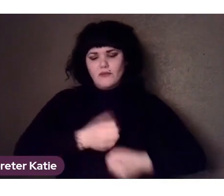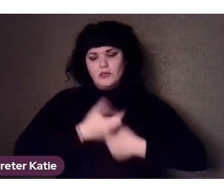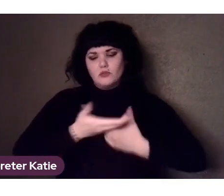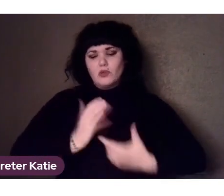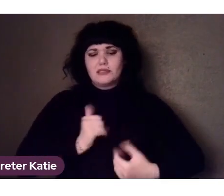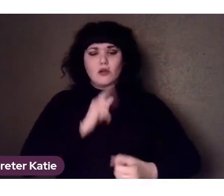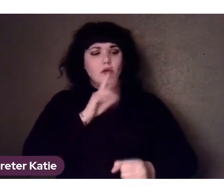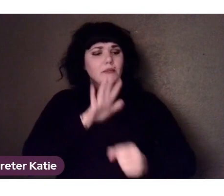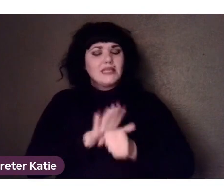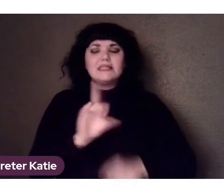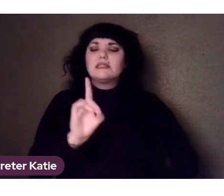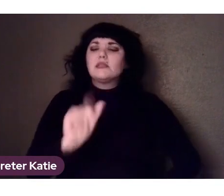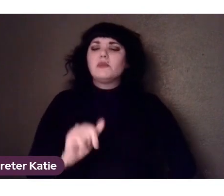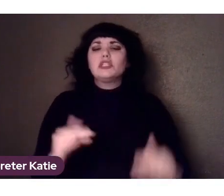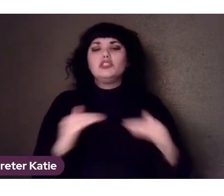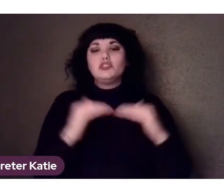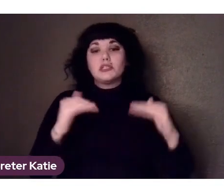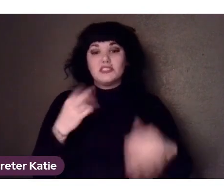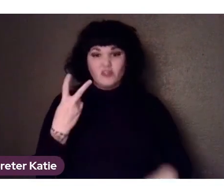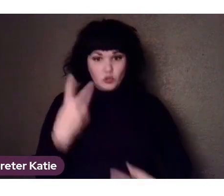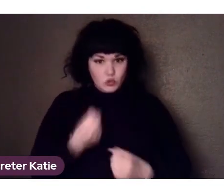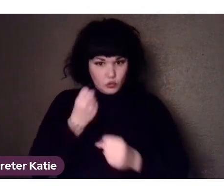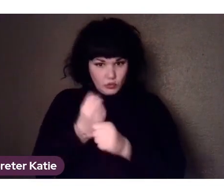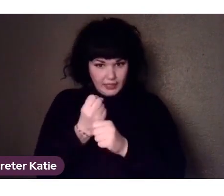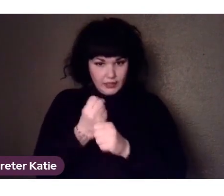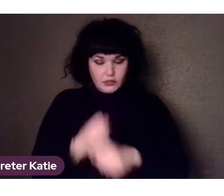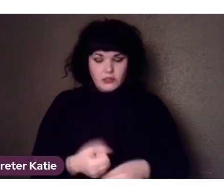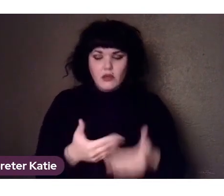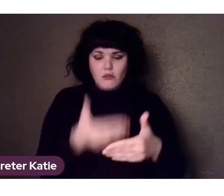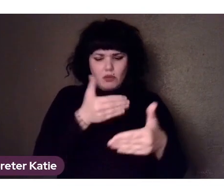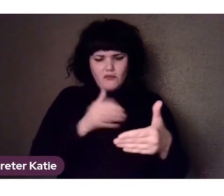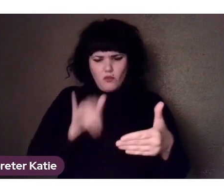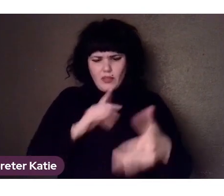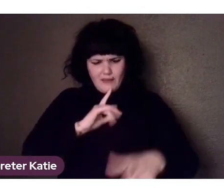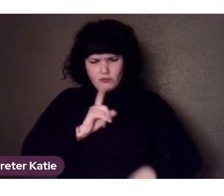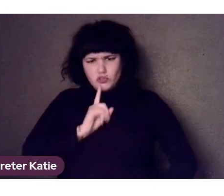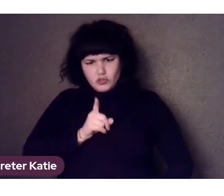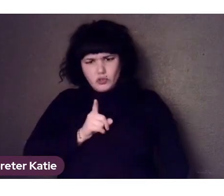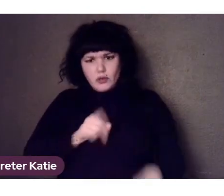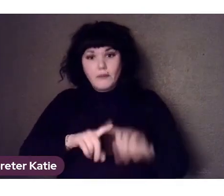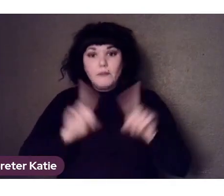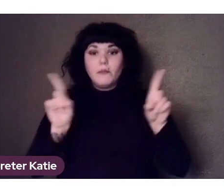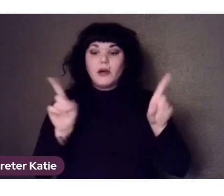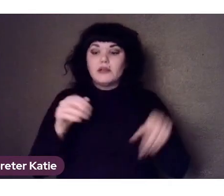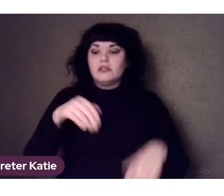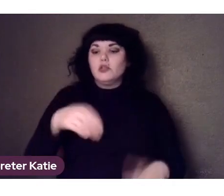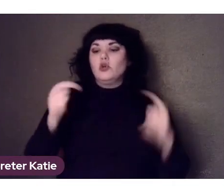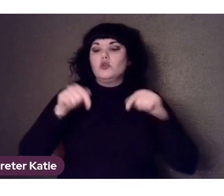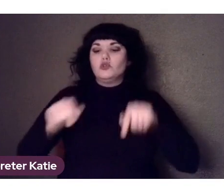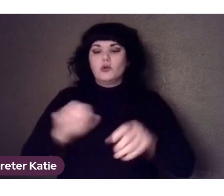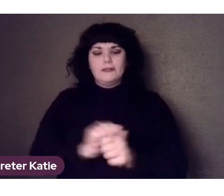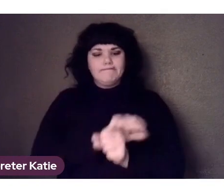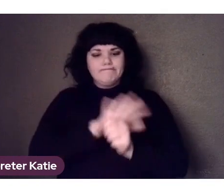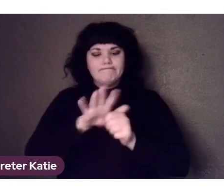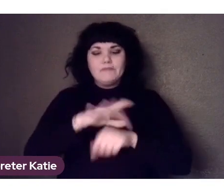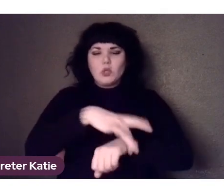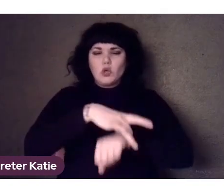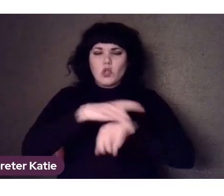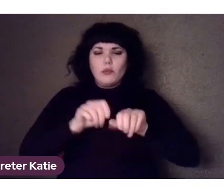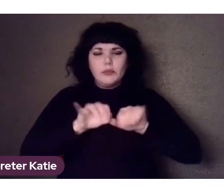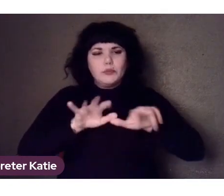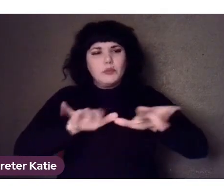disability justice for 2 years. Before that, for sure. But in the global pandemic, we found ways to